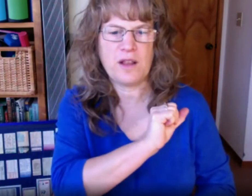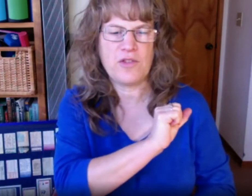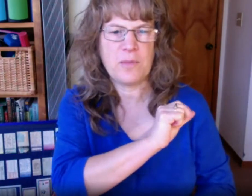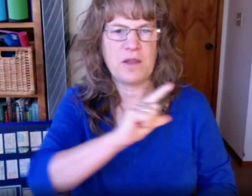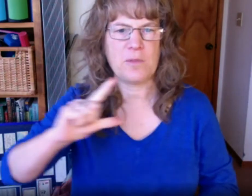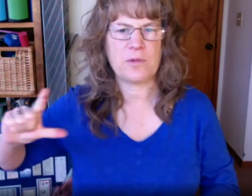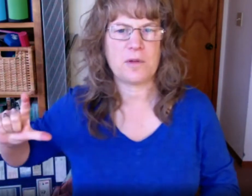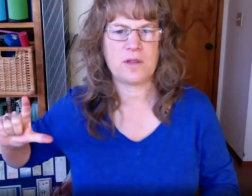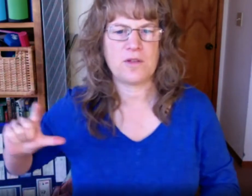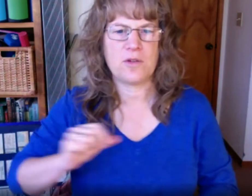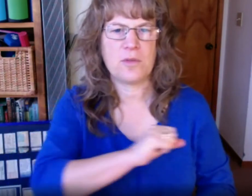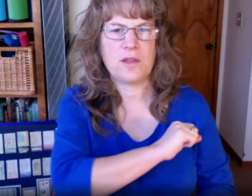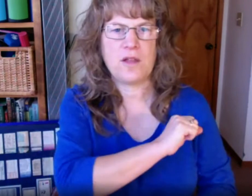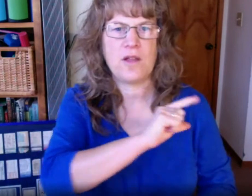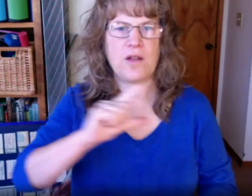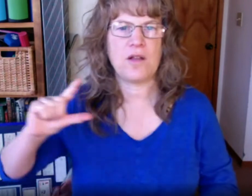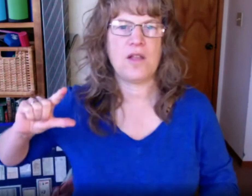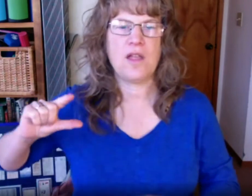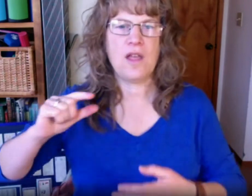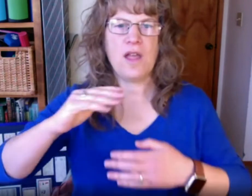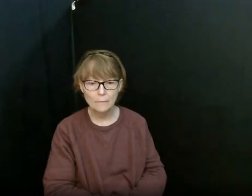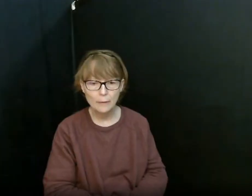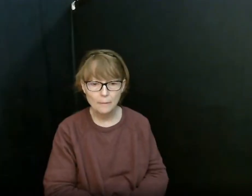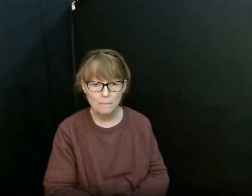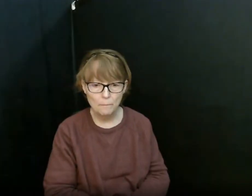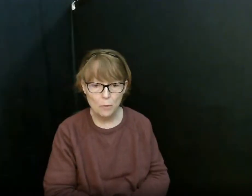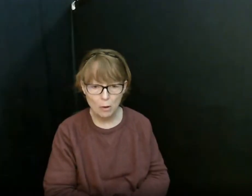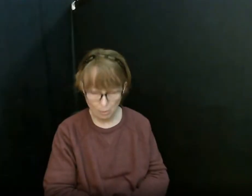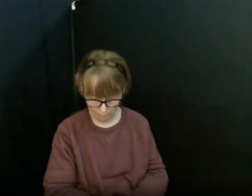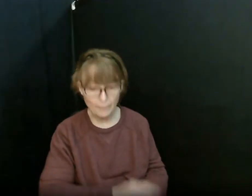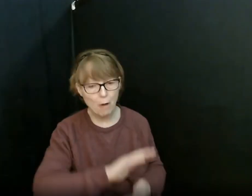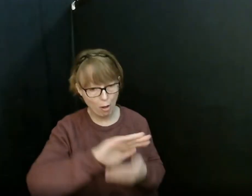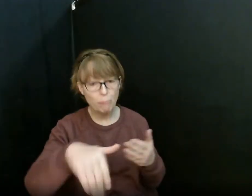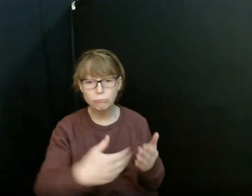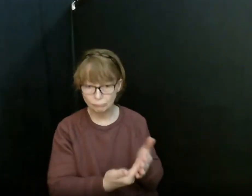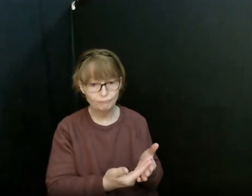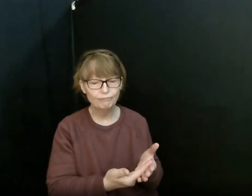just be comfortable in terms right. Oh, yeah. And Okay. Yep.